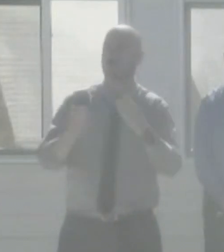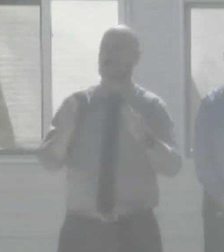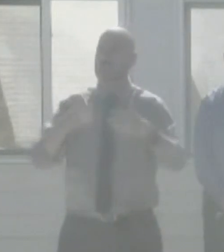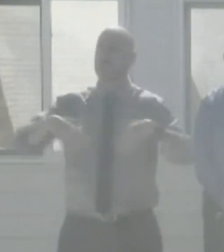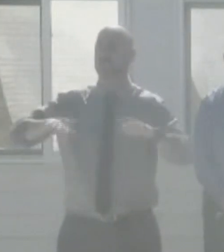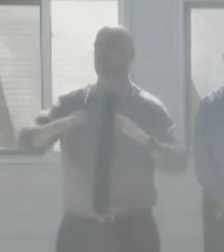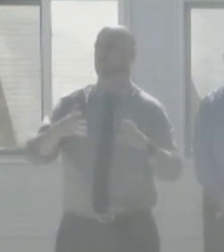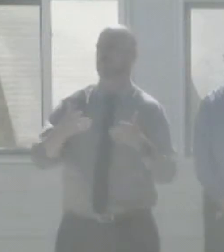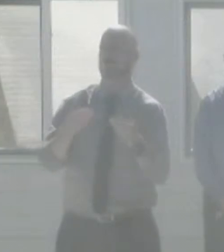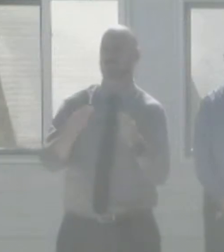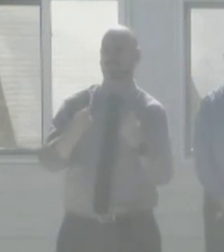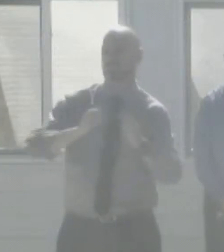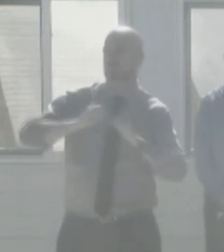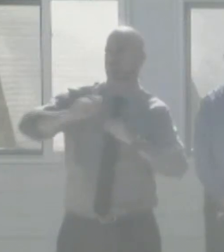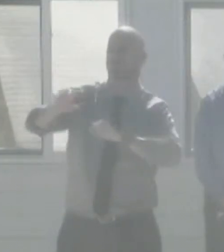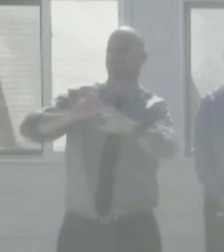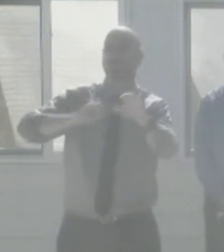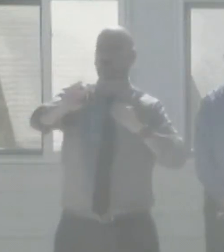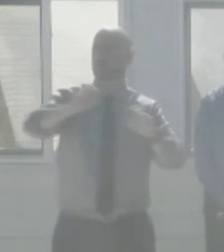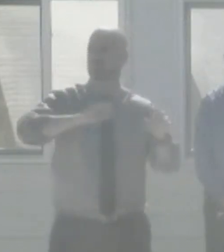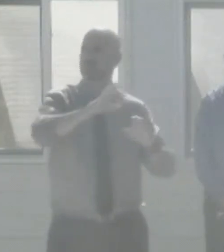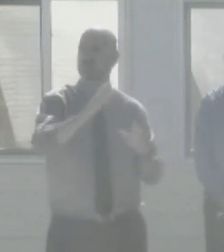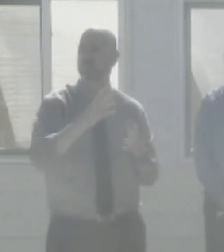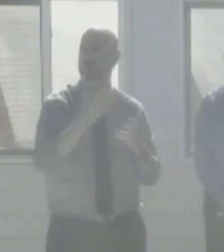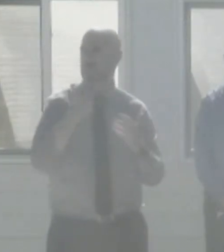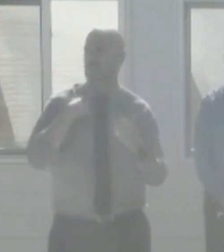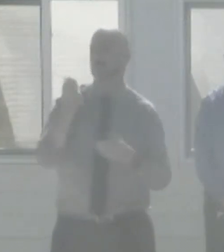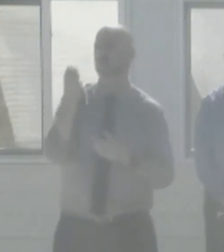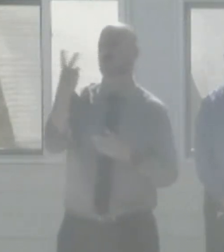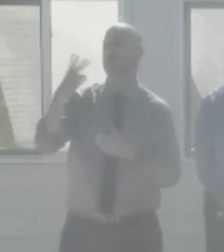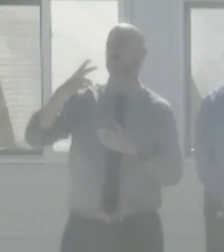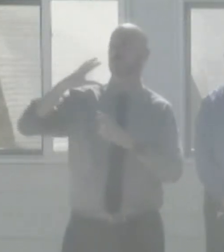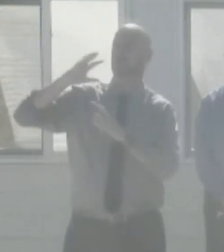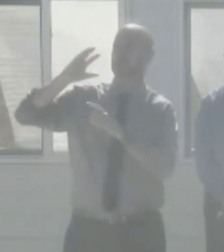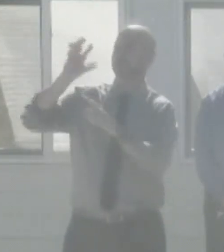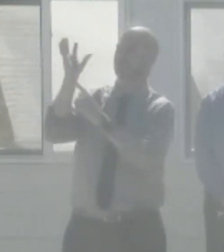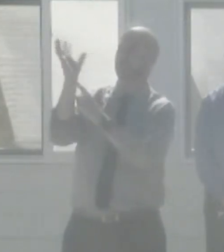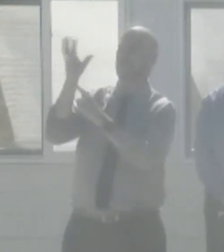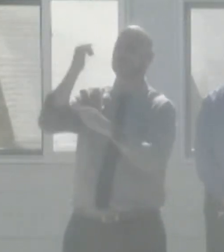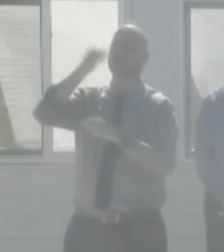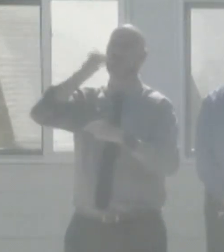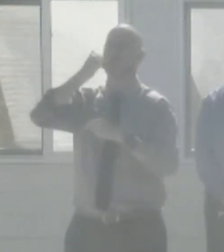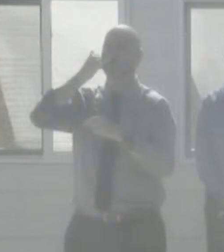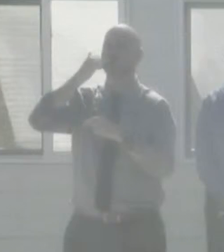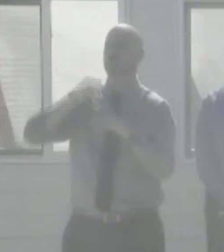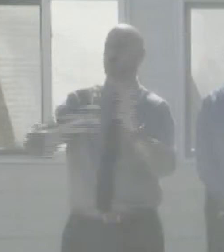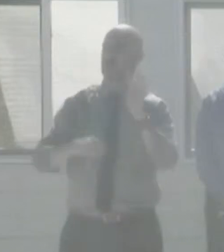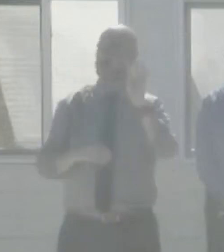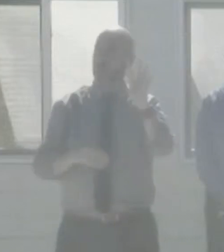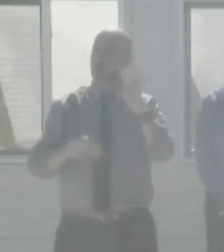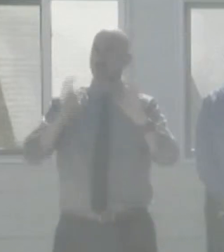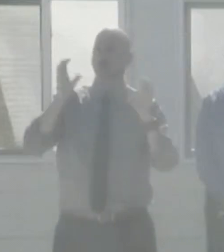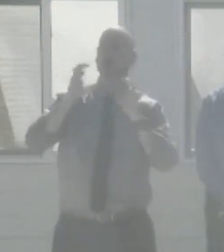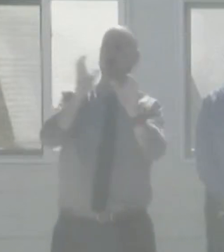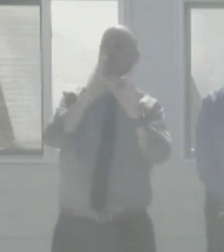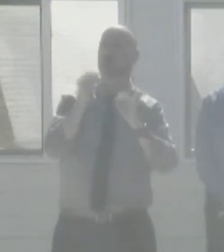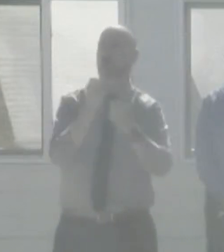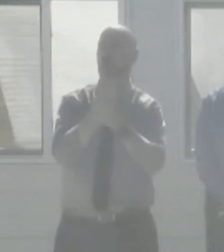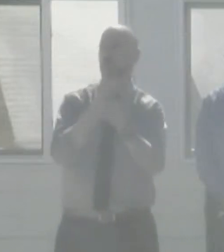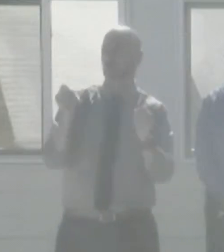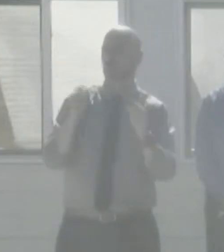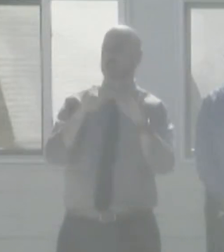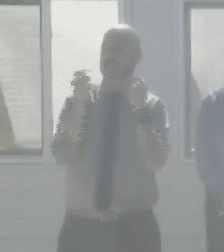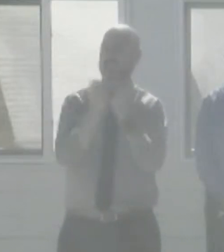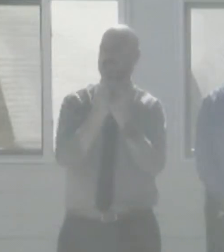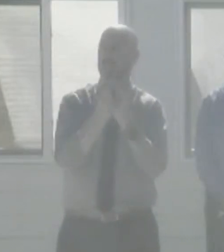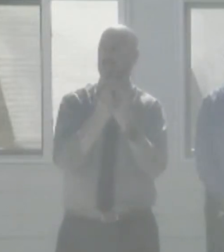rescue, 12 emergency sat phones, 4 urban search and rescue teams, and 2 swiftwater teams. And now